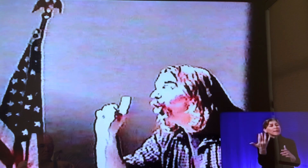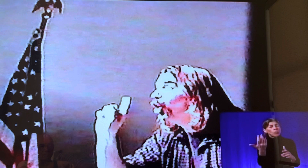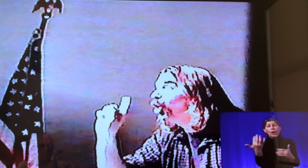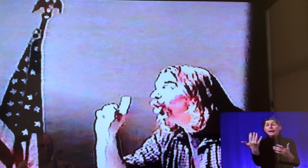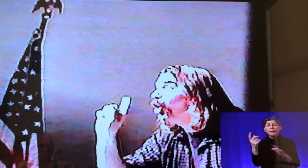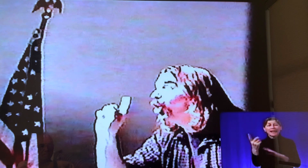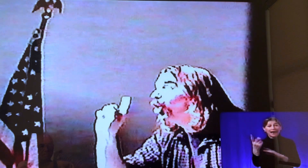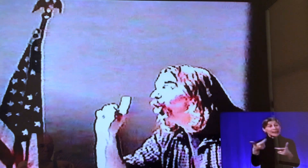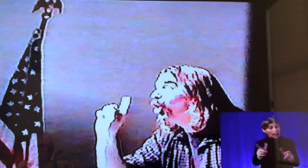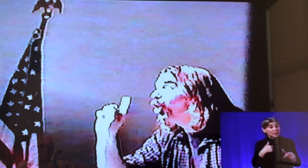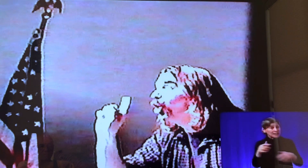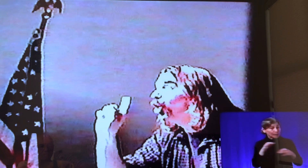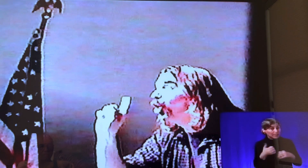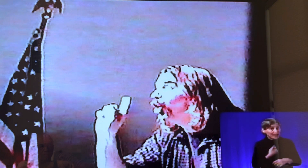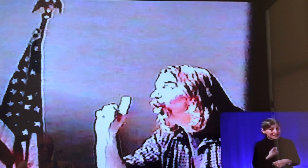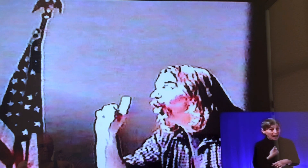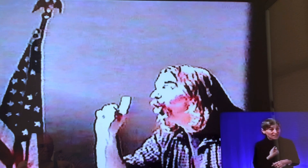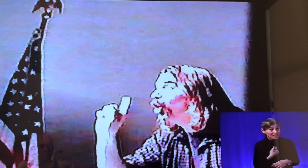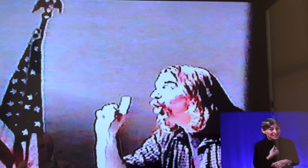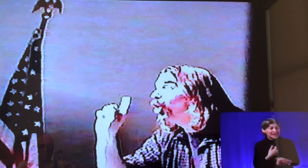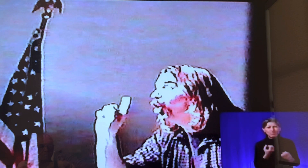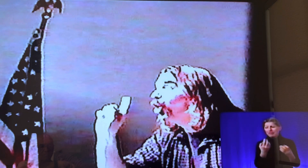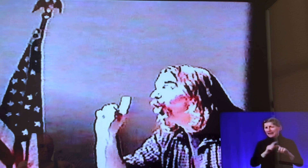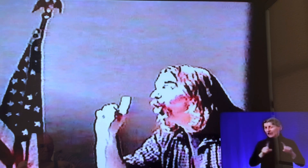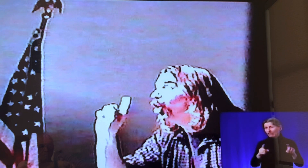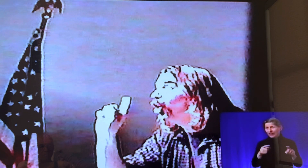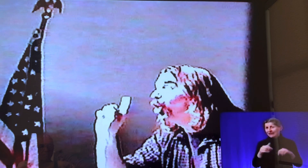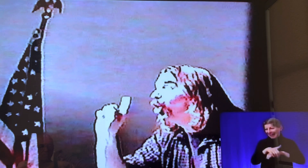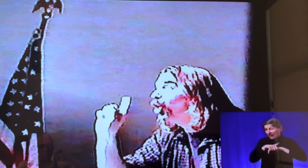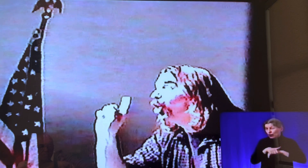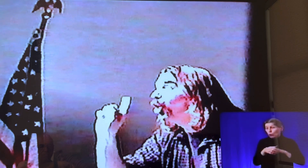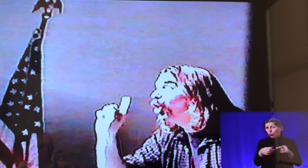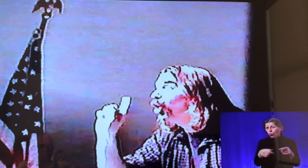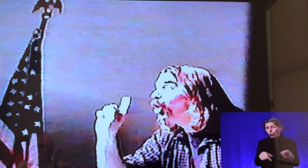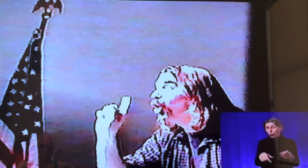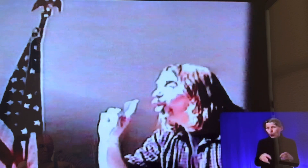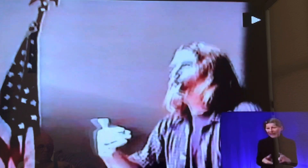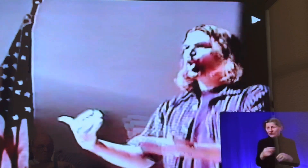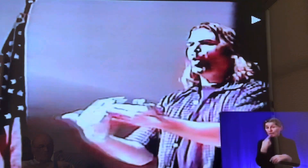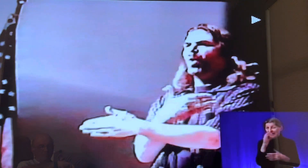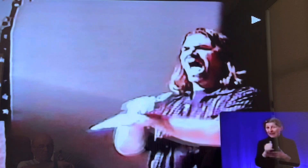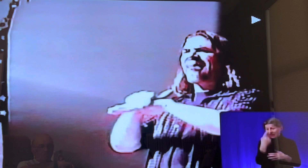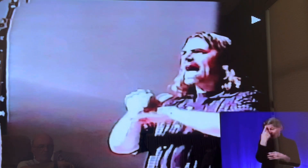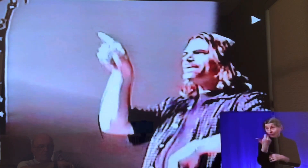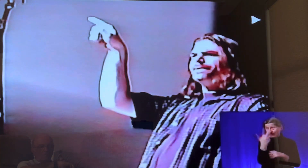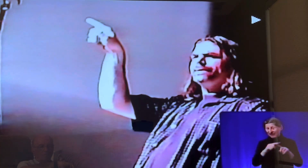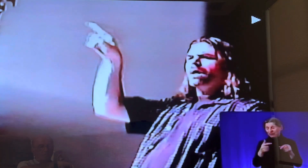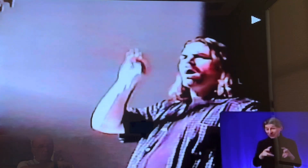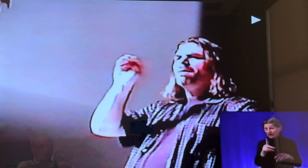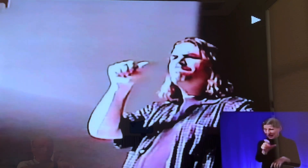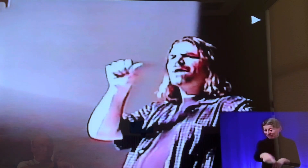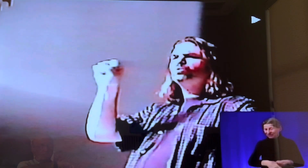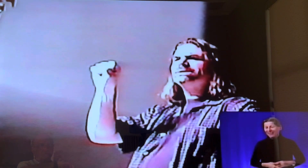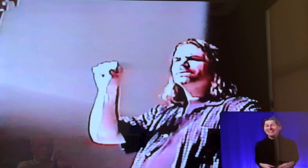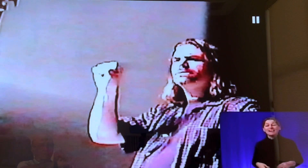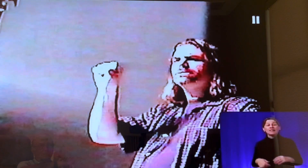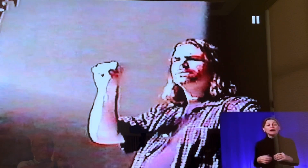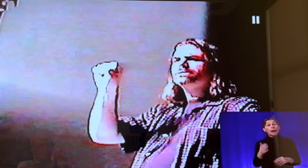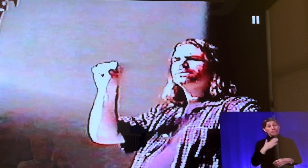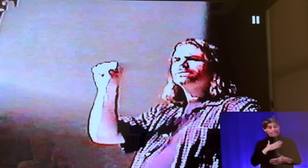me explain myself. A lot of different ways that you can handle that. Try and think of 3 different ways. My school